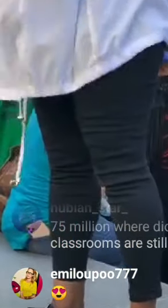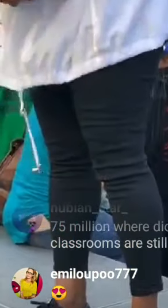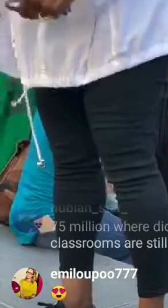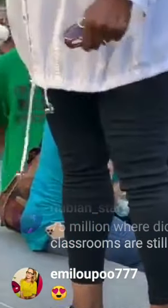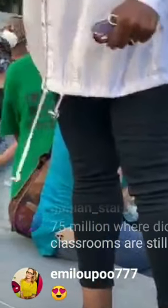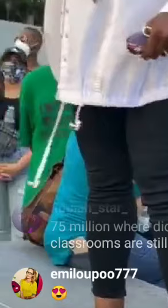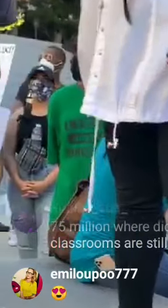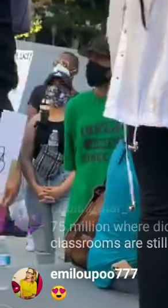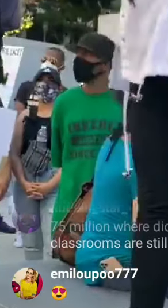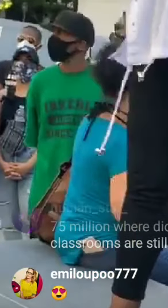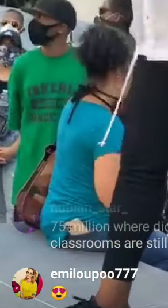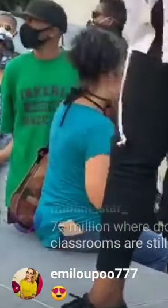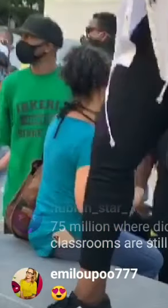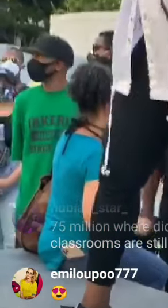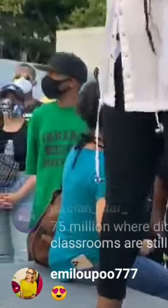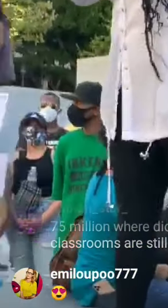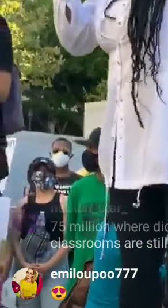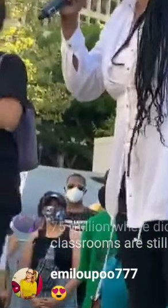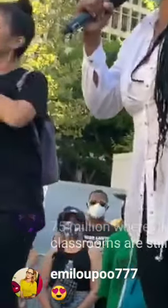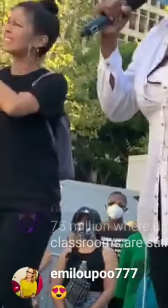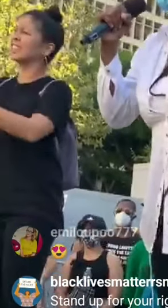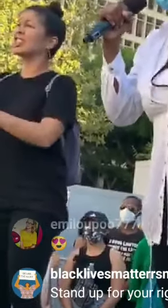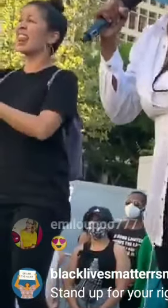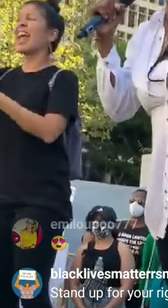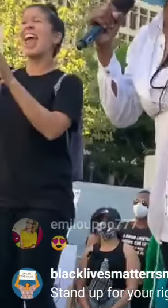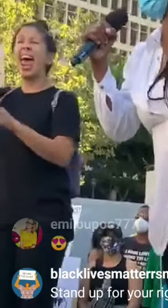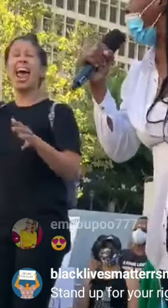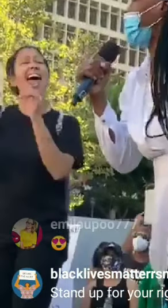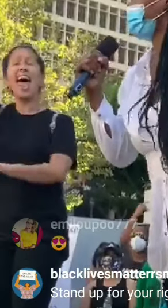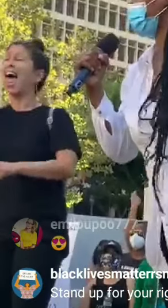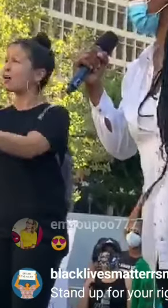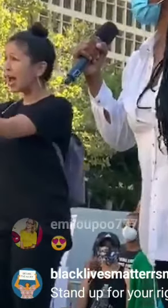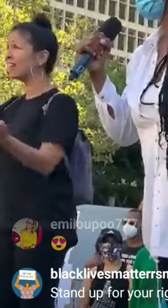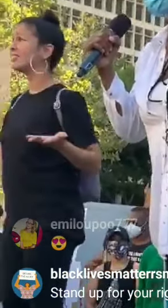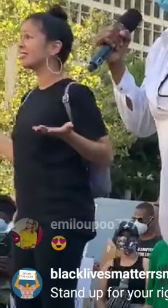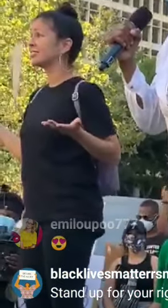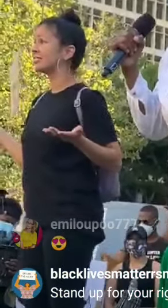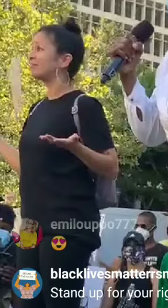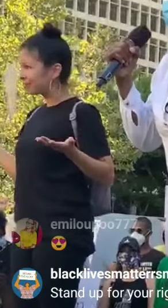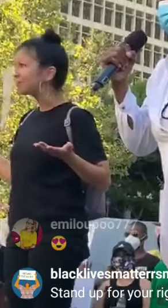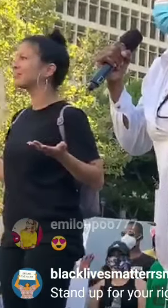is necessary. It's John Horton. We got to get Jackie Lacey ass out of here, right?